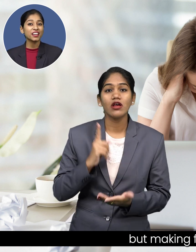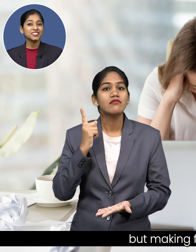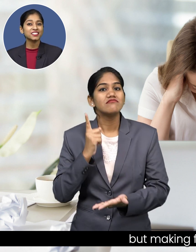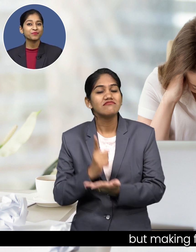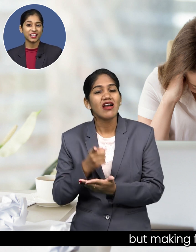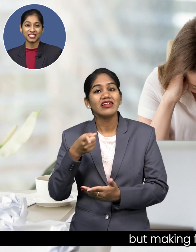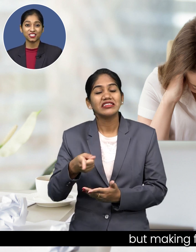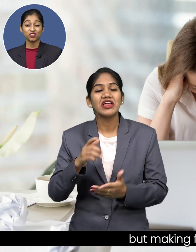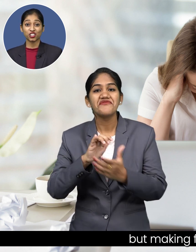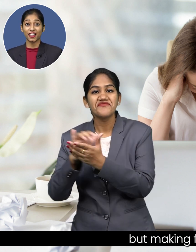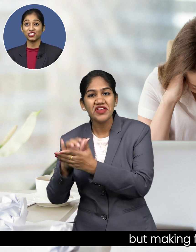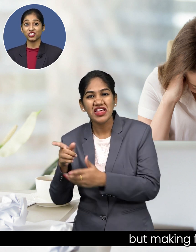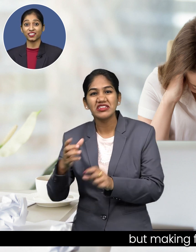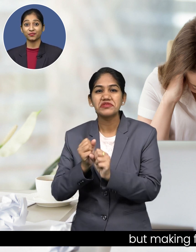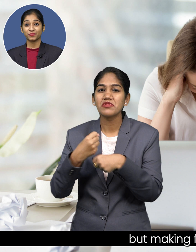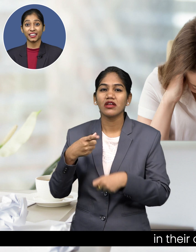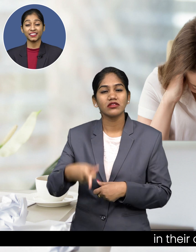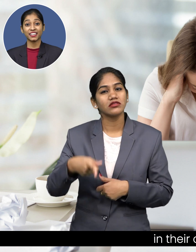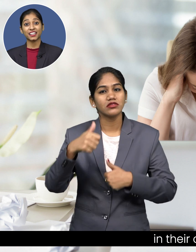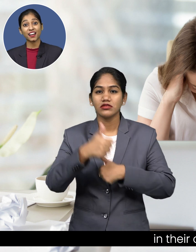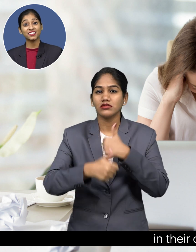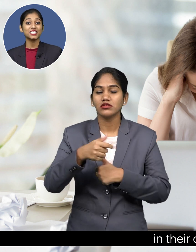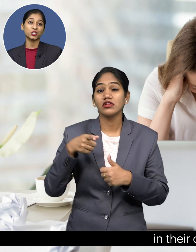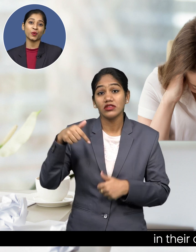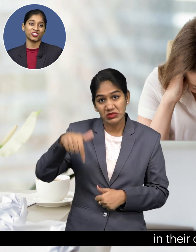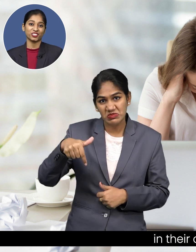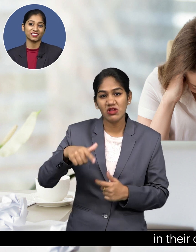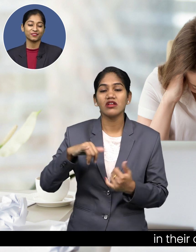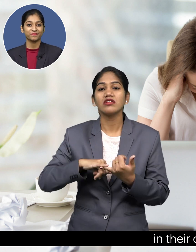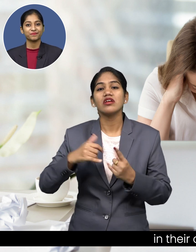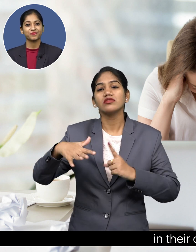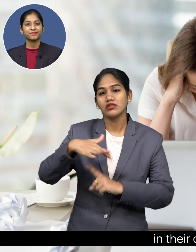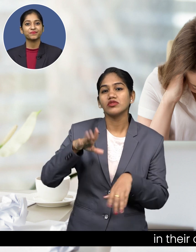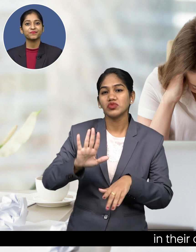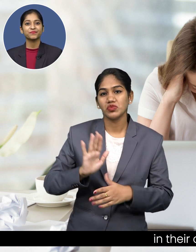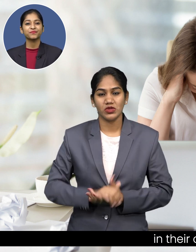making friends is challenging in their current situation.